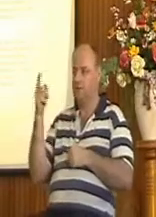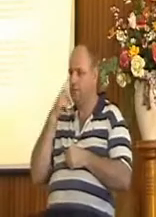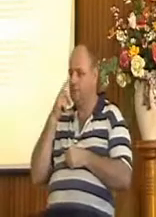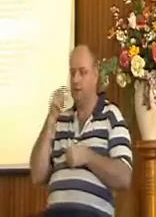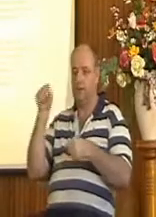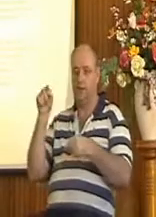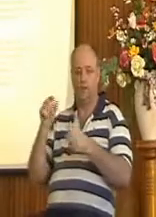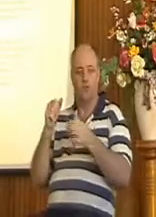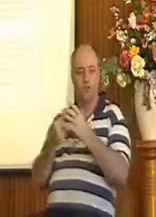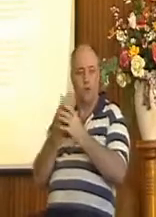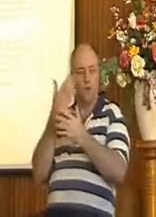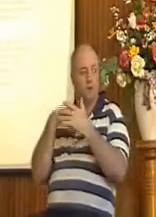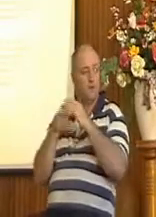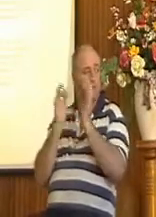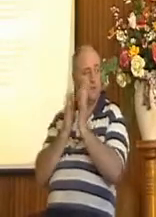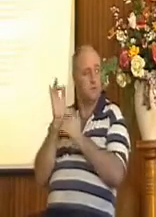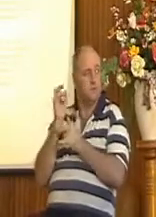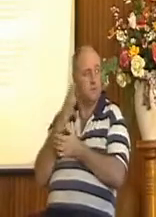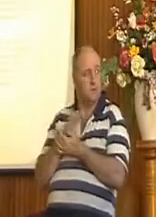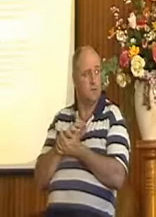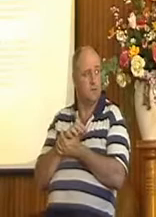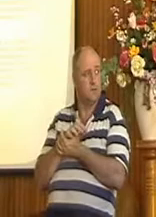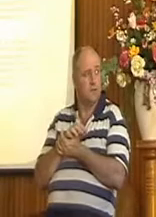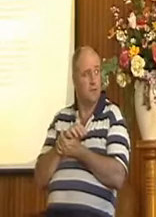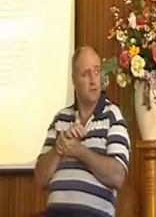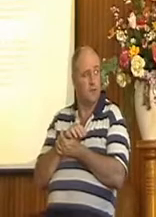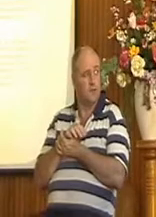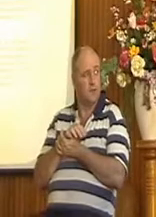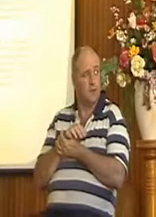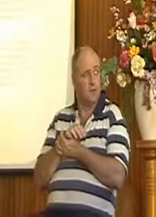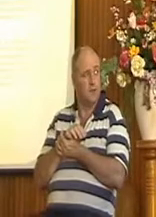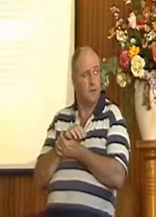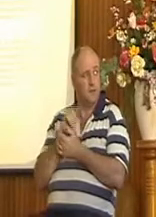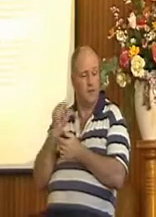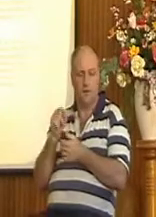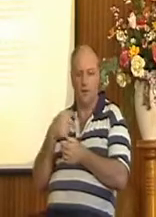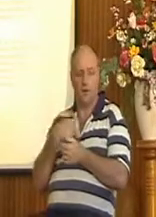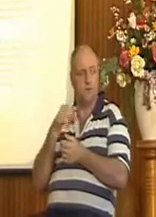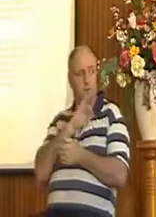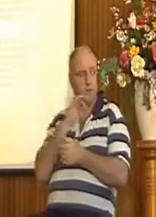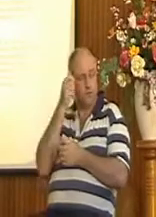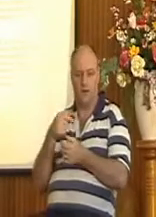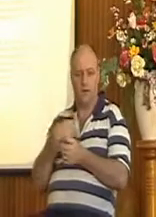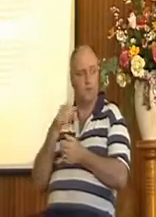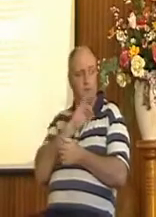Well, if I'm not sure, then it's my duty as a Christian to think the very best of the other person,